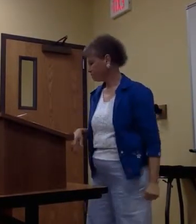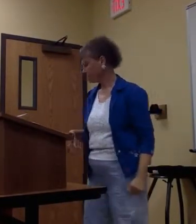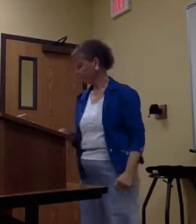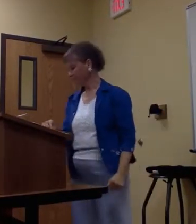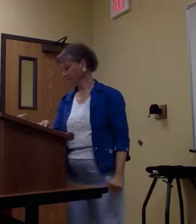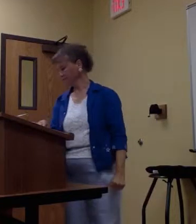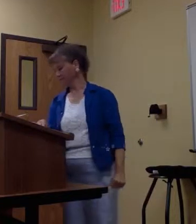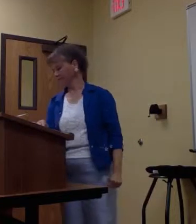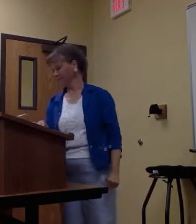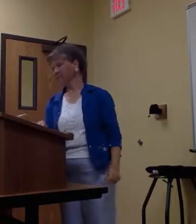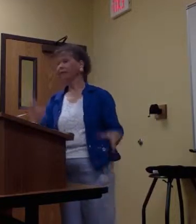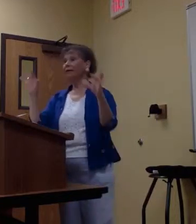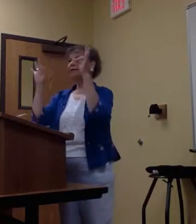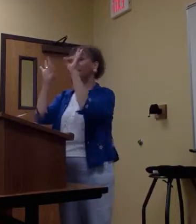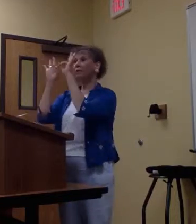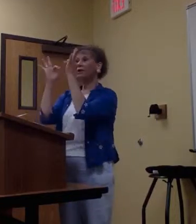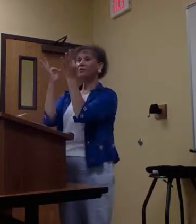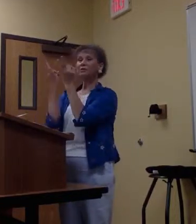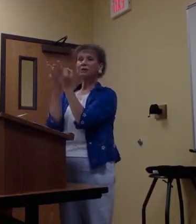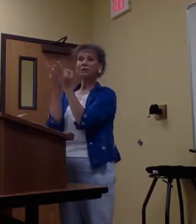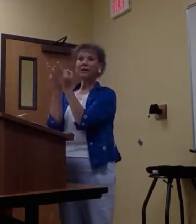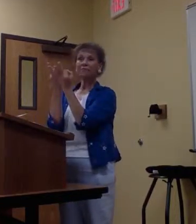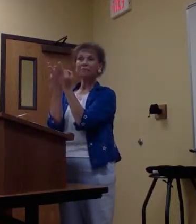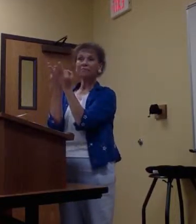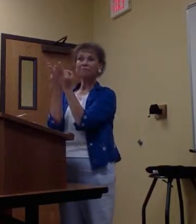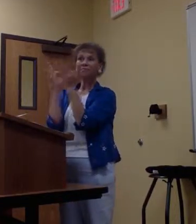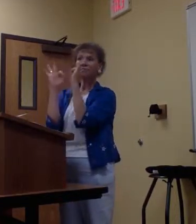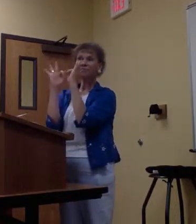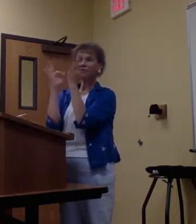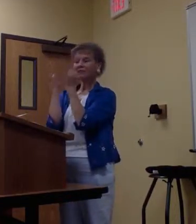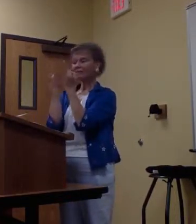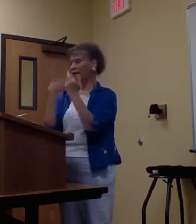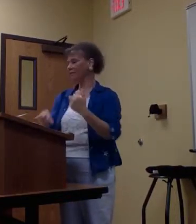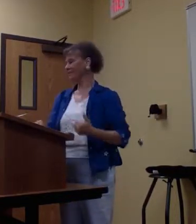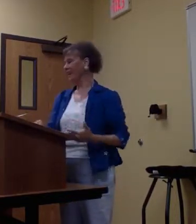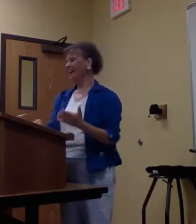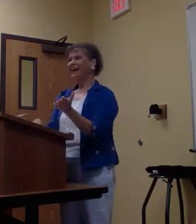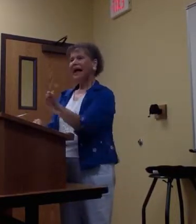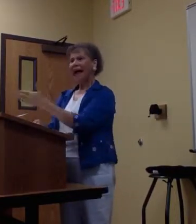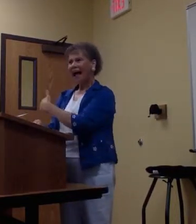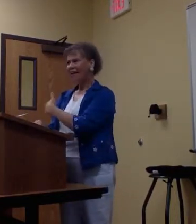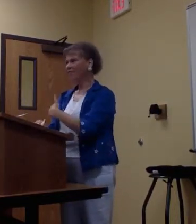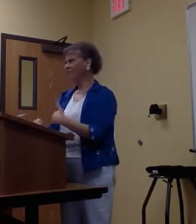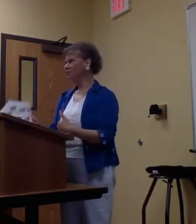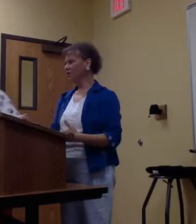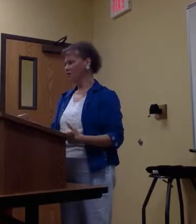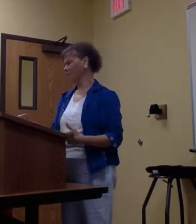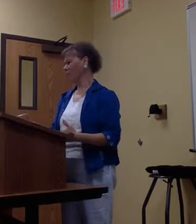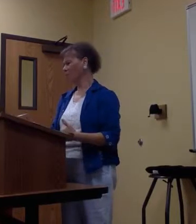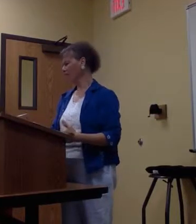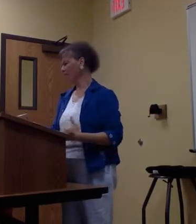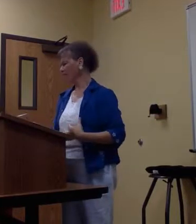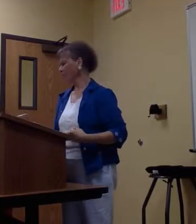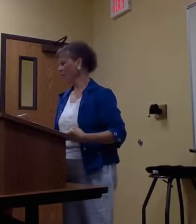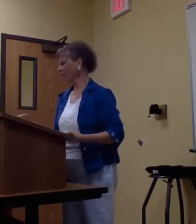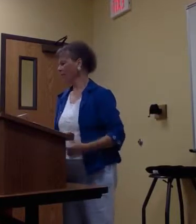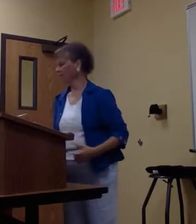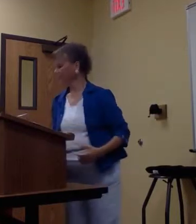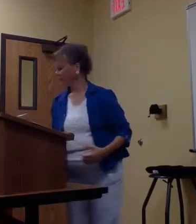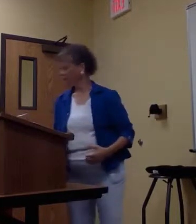We know this one already. Family. Family. Half of those you are. More than half you already know. All right.